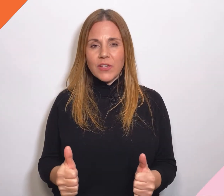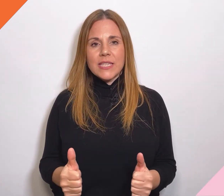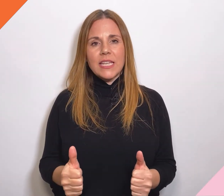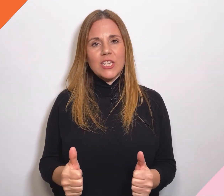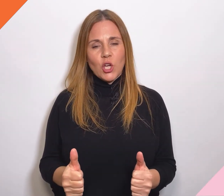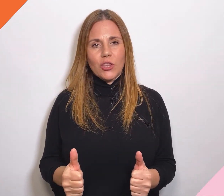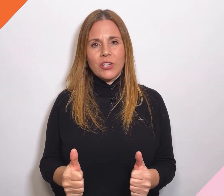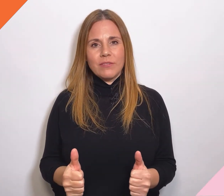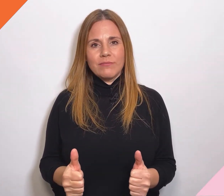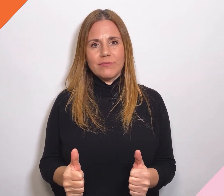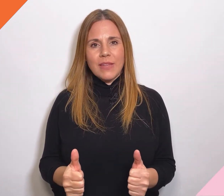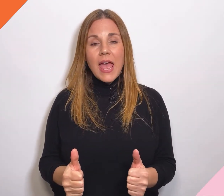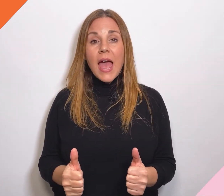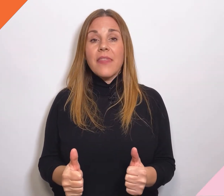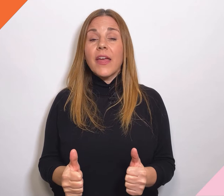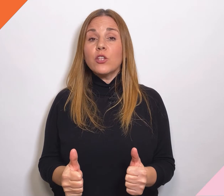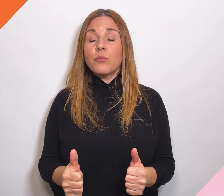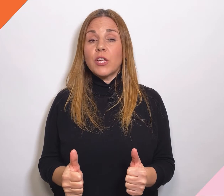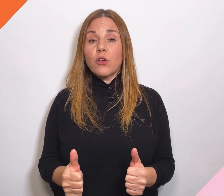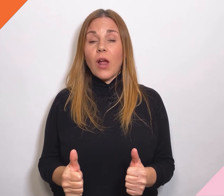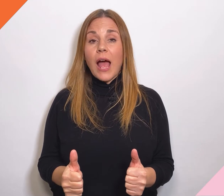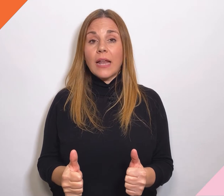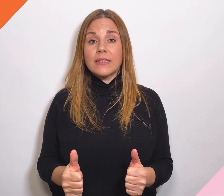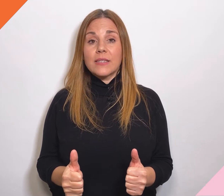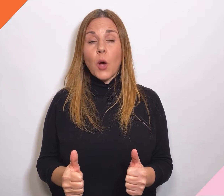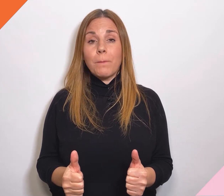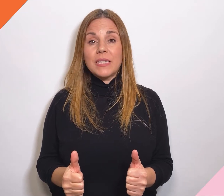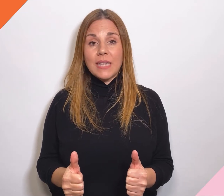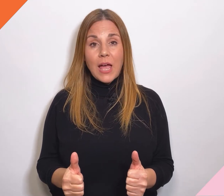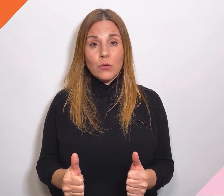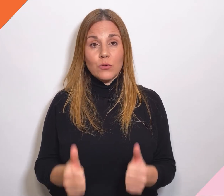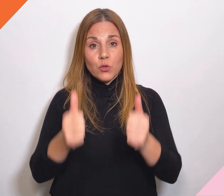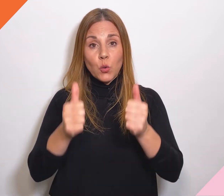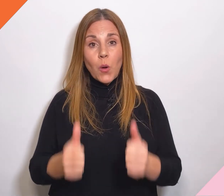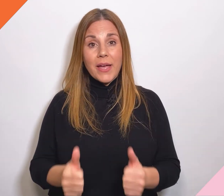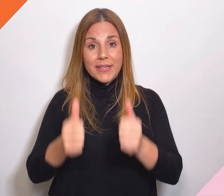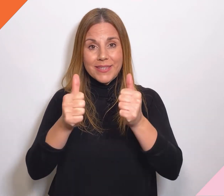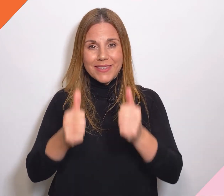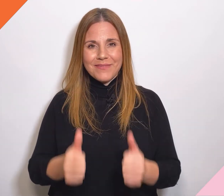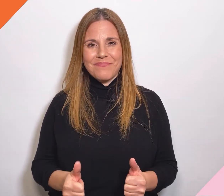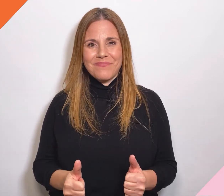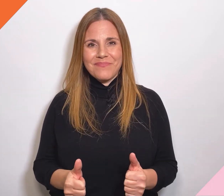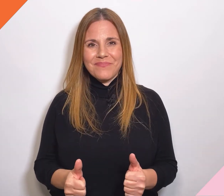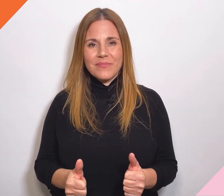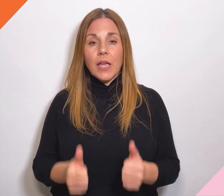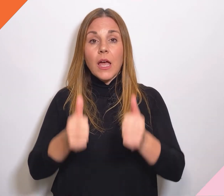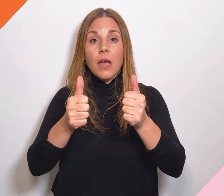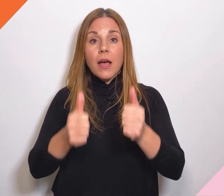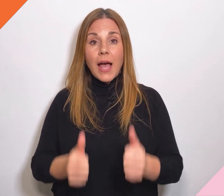facing each other, and then you bring your hands up and down twice. Happy.